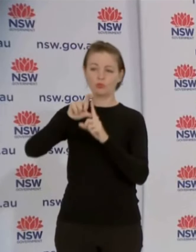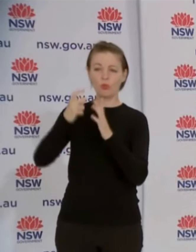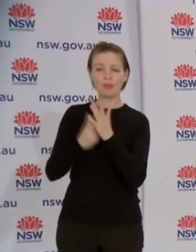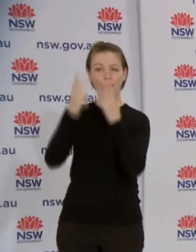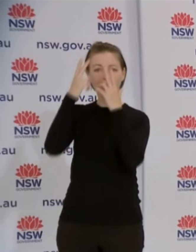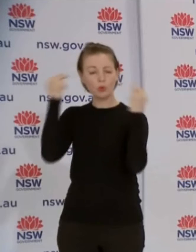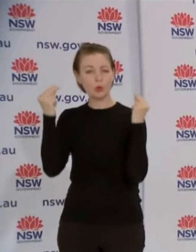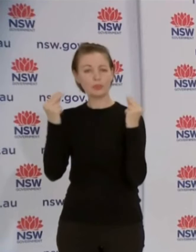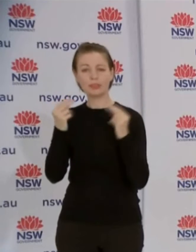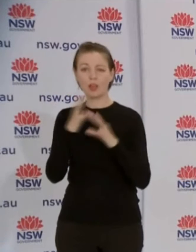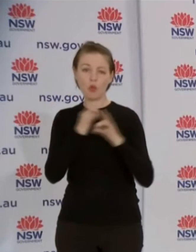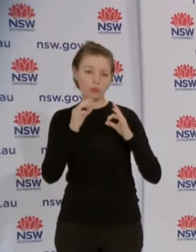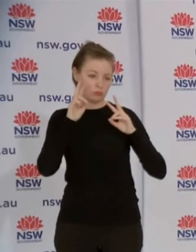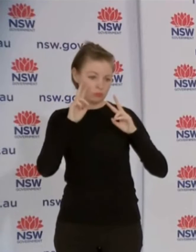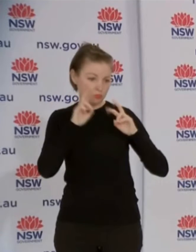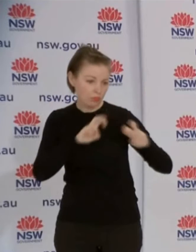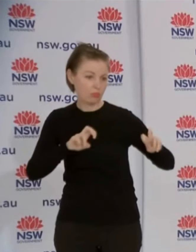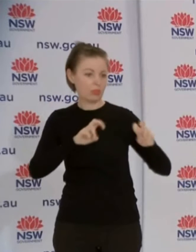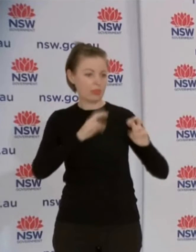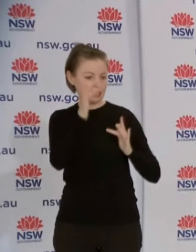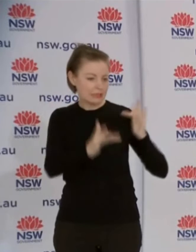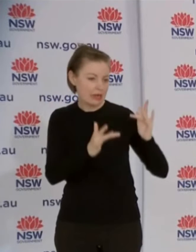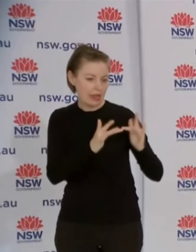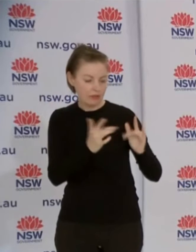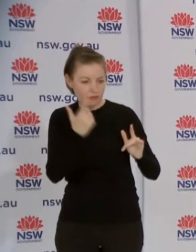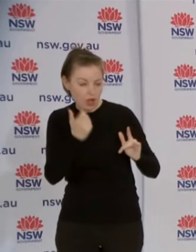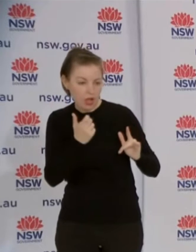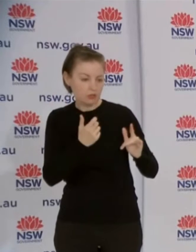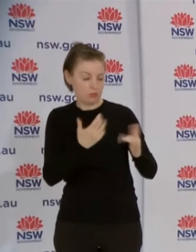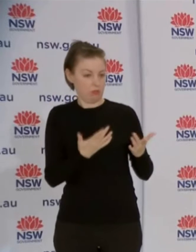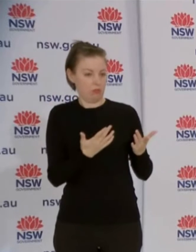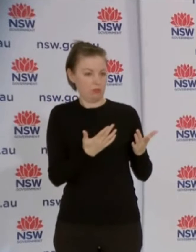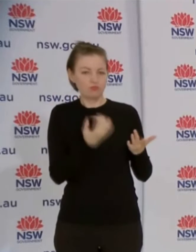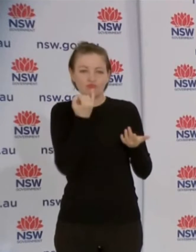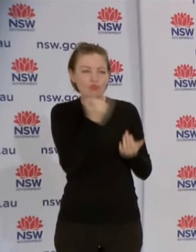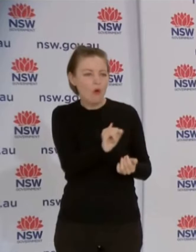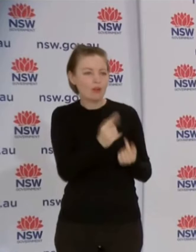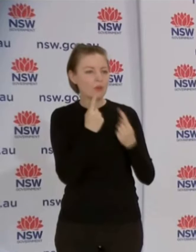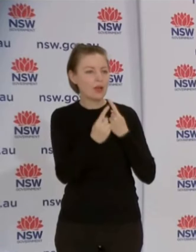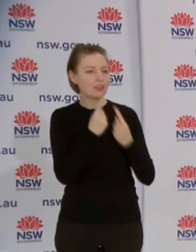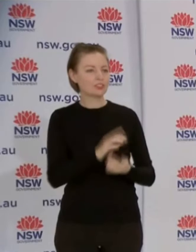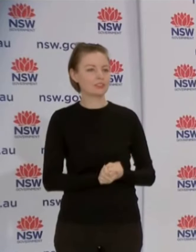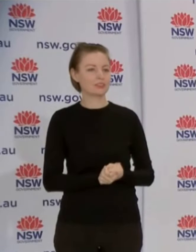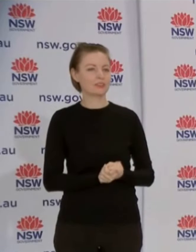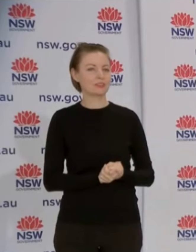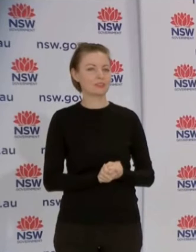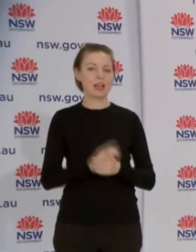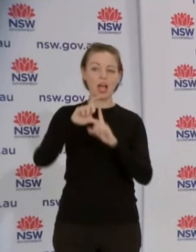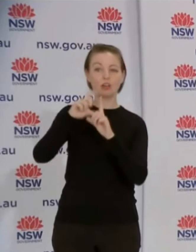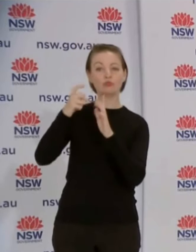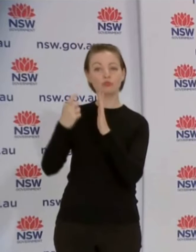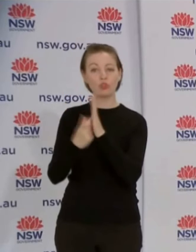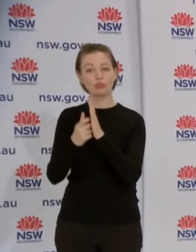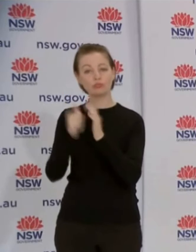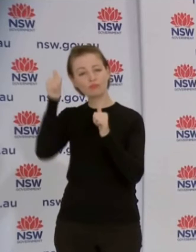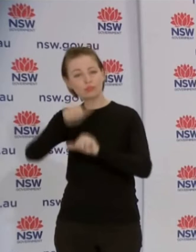to seek the best health advice. Our doctors in Australia are across the literature in terms of what drugs and